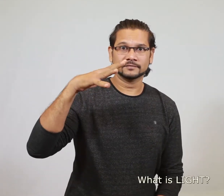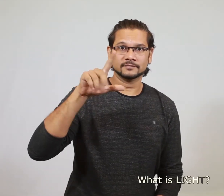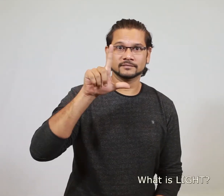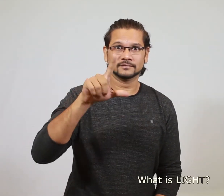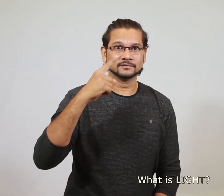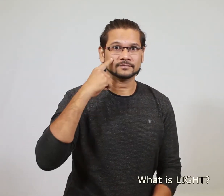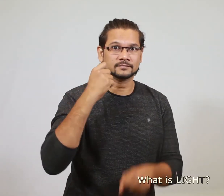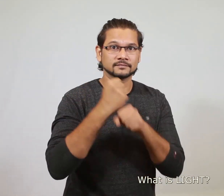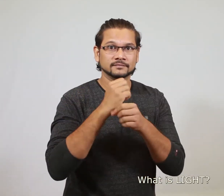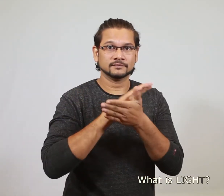What is light?